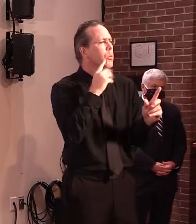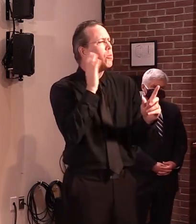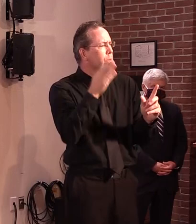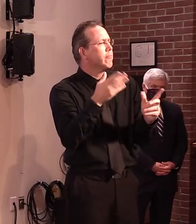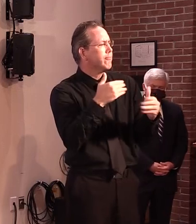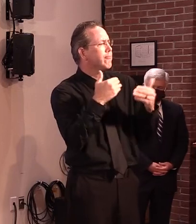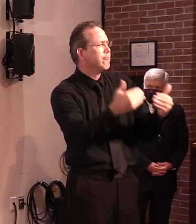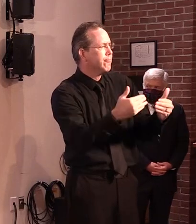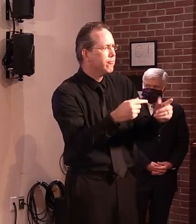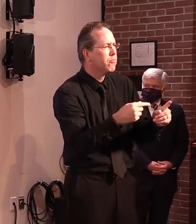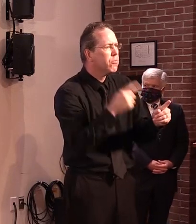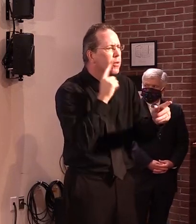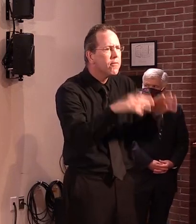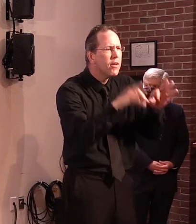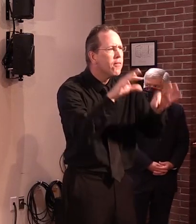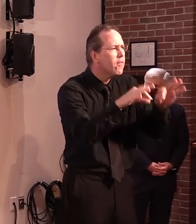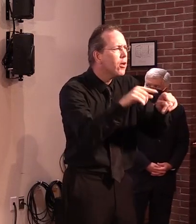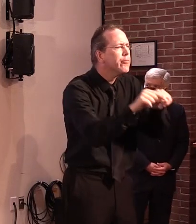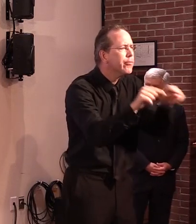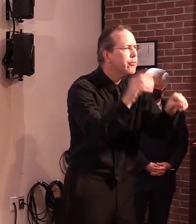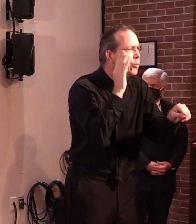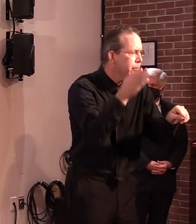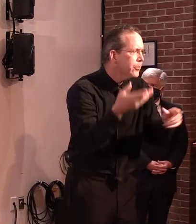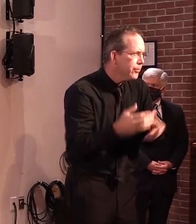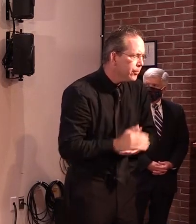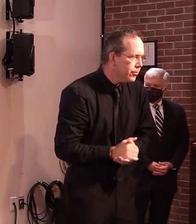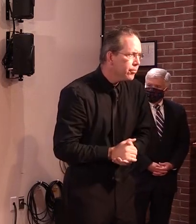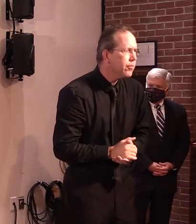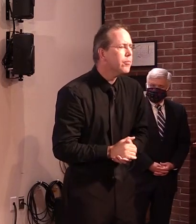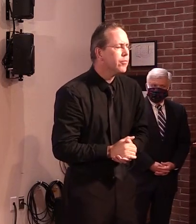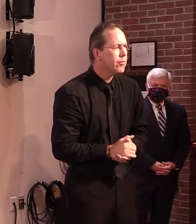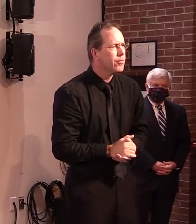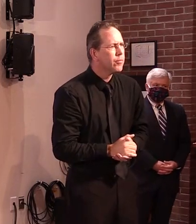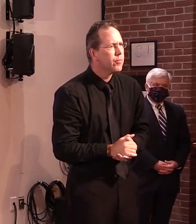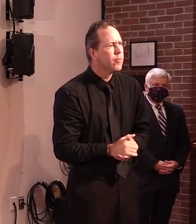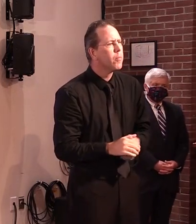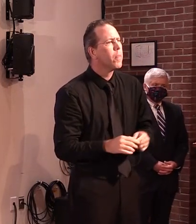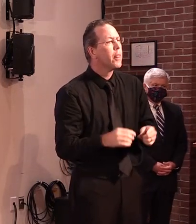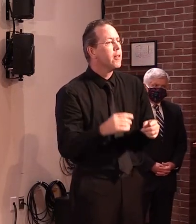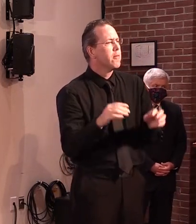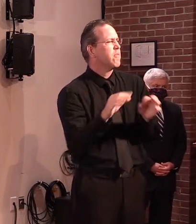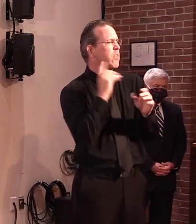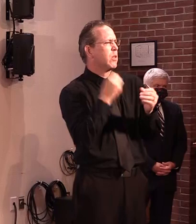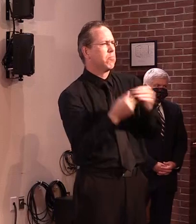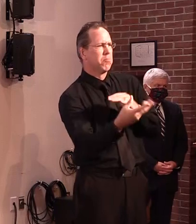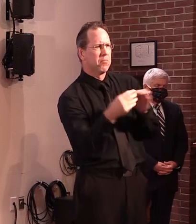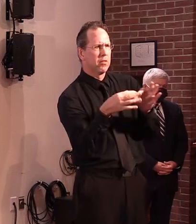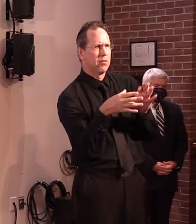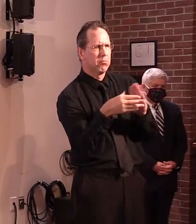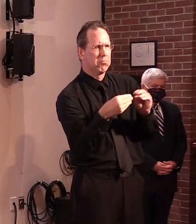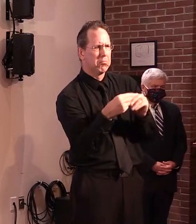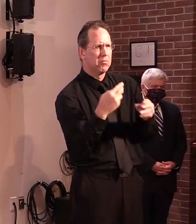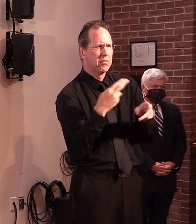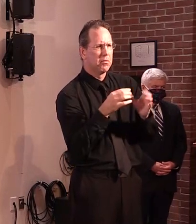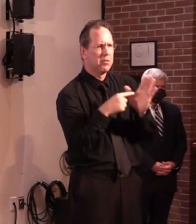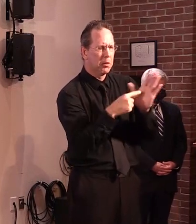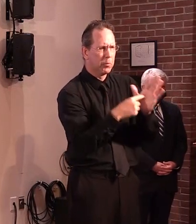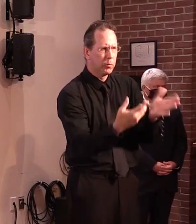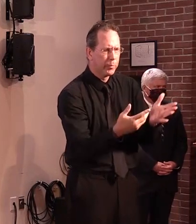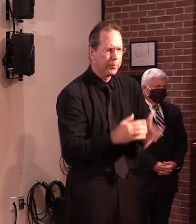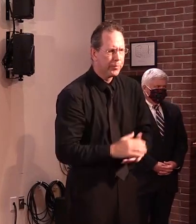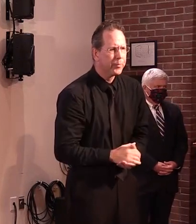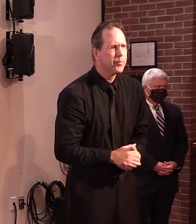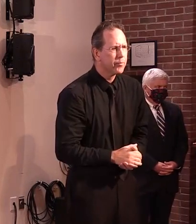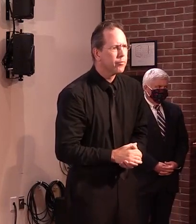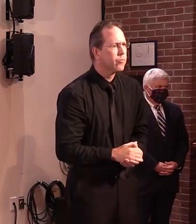up individual cases within a group. Let me give you an example of what that would be. We have a